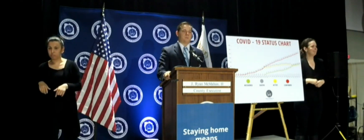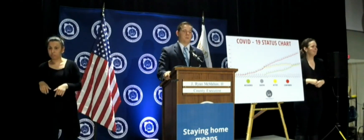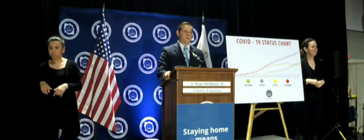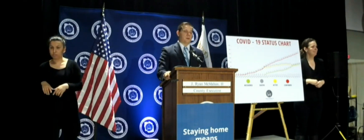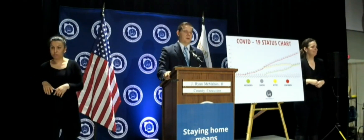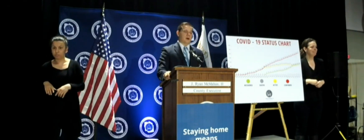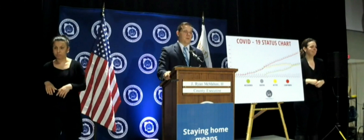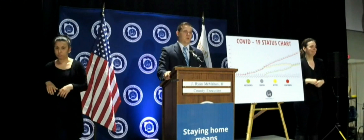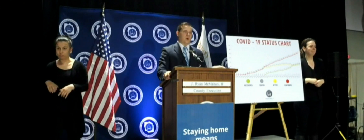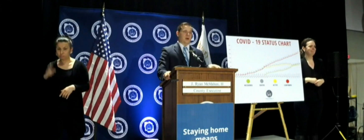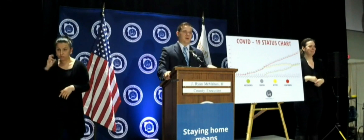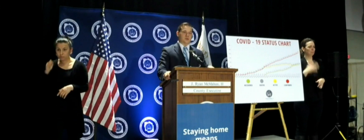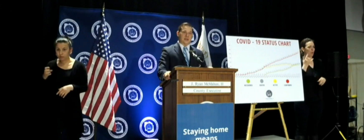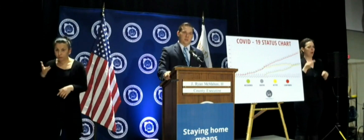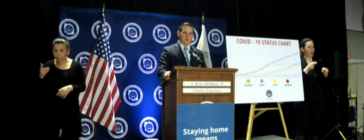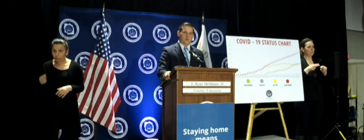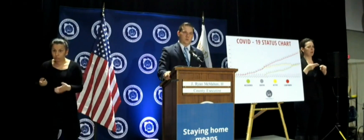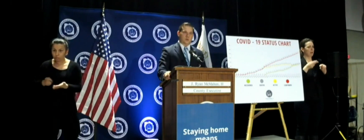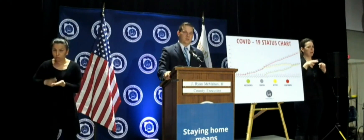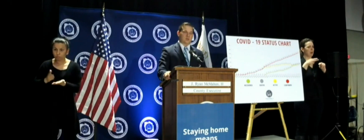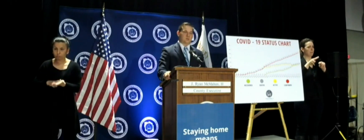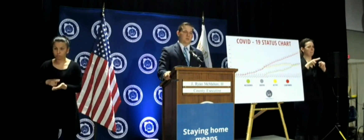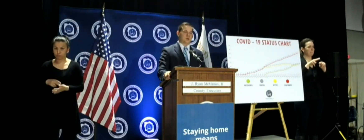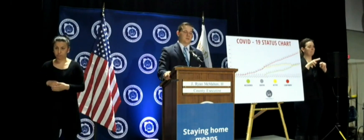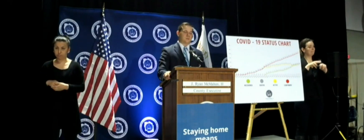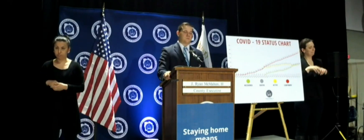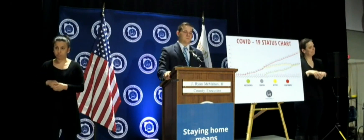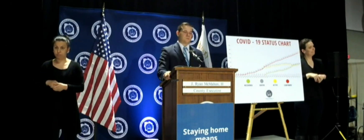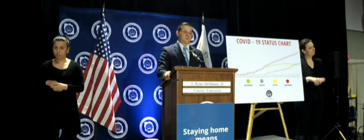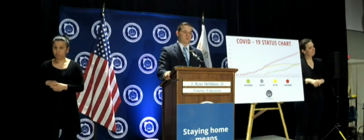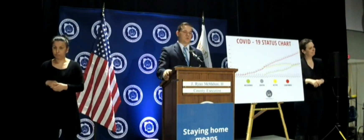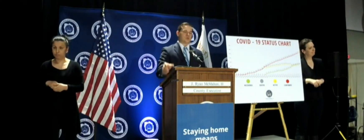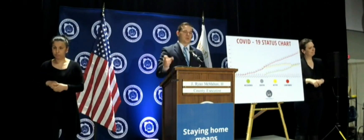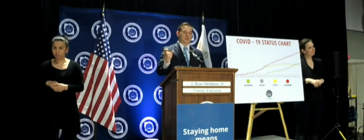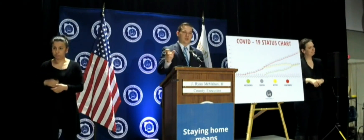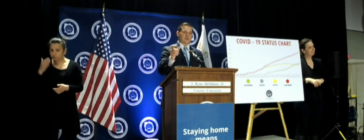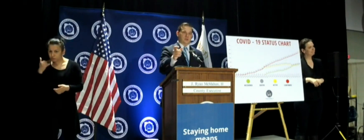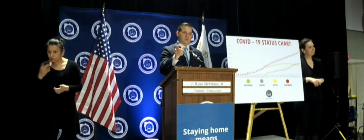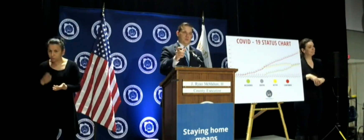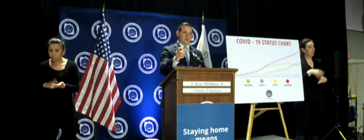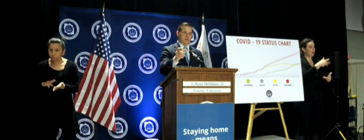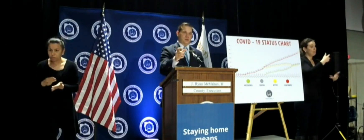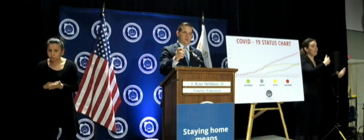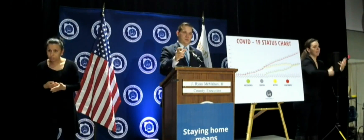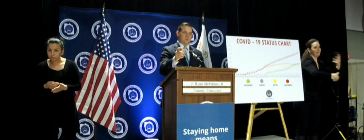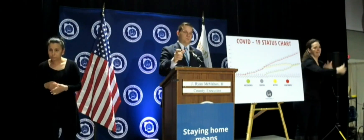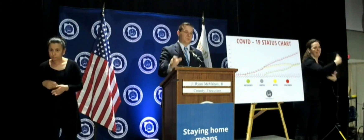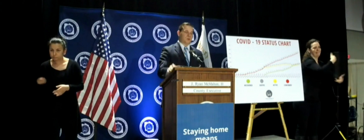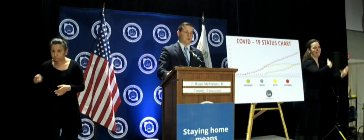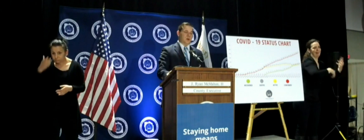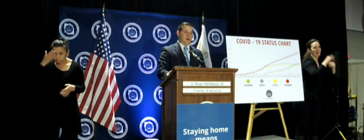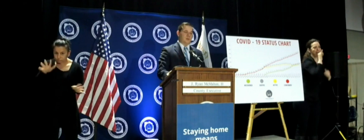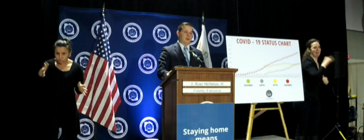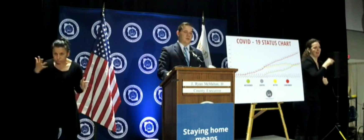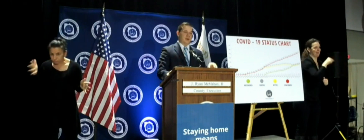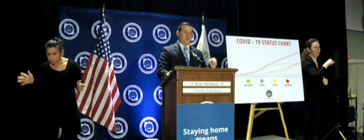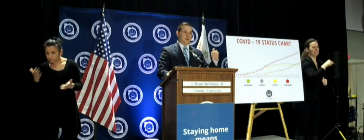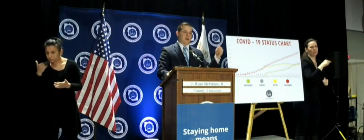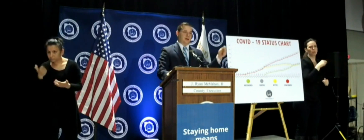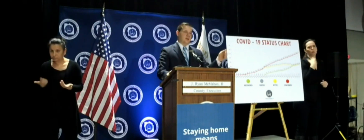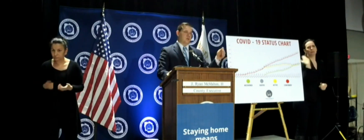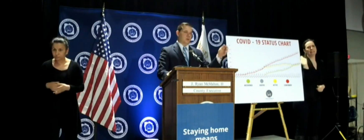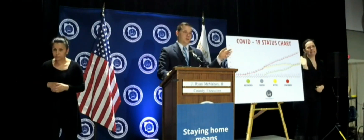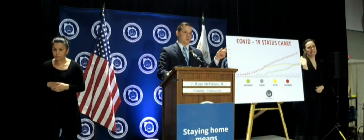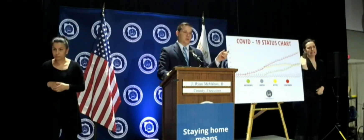bit. We want to understand those affiliations because once you can address those affiliations, then you have a